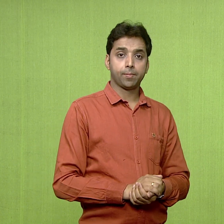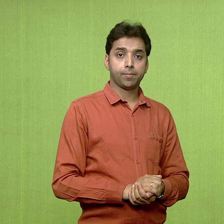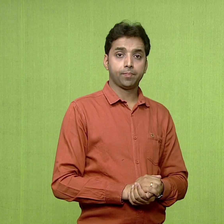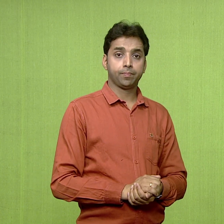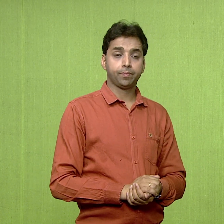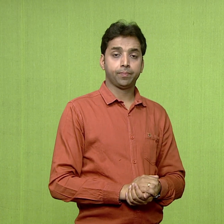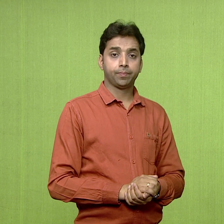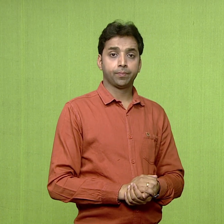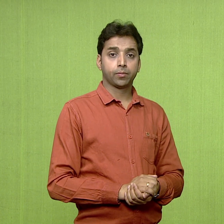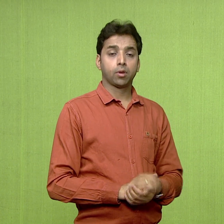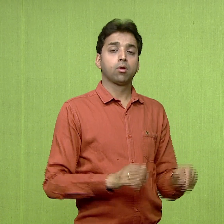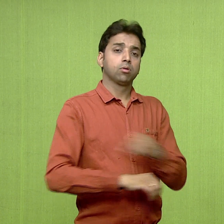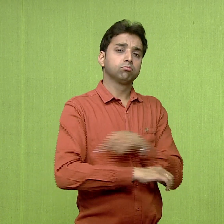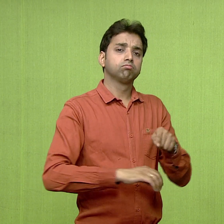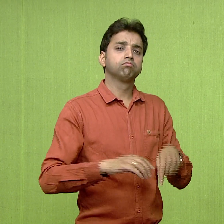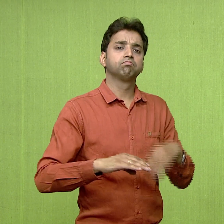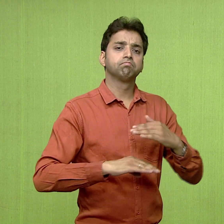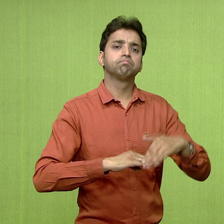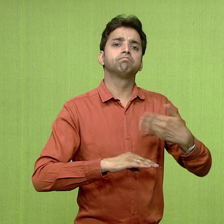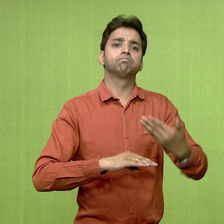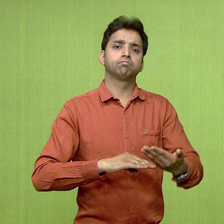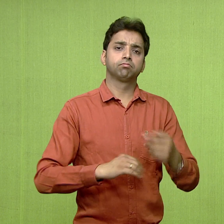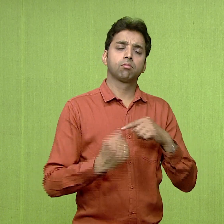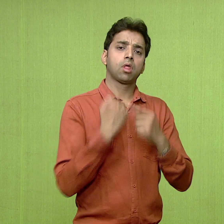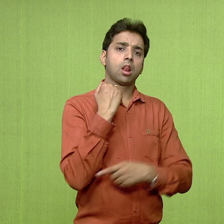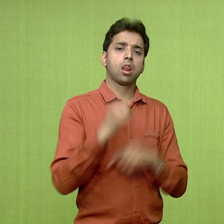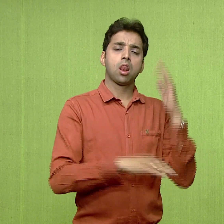With these, we have come to the end of this lecture.